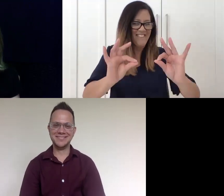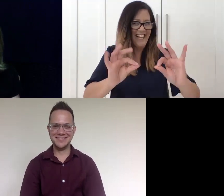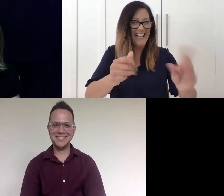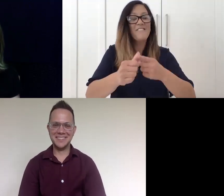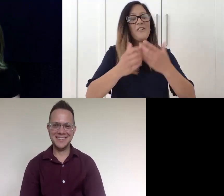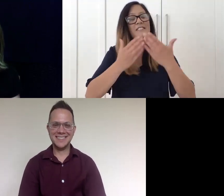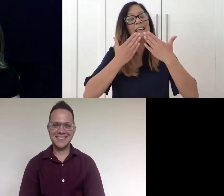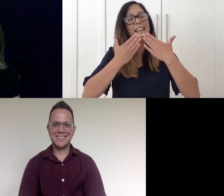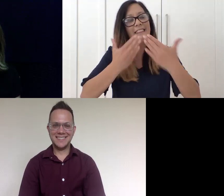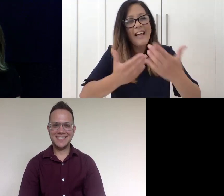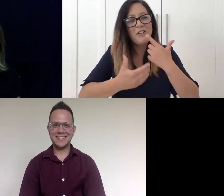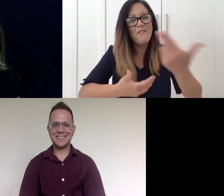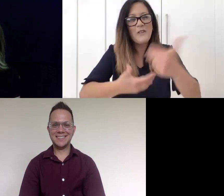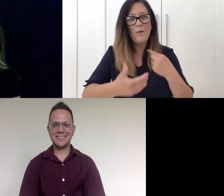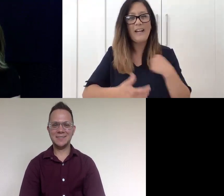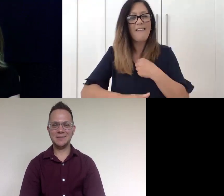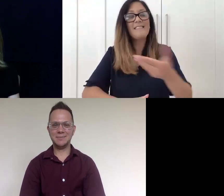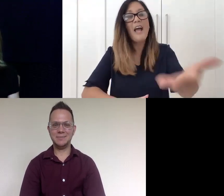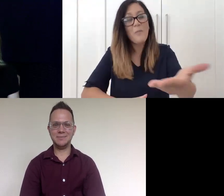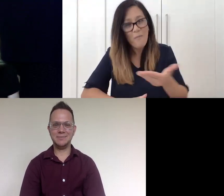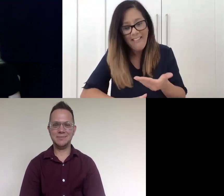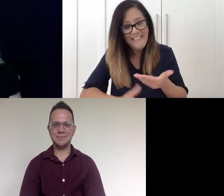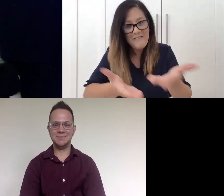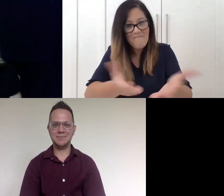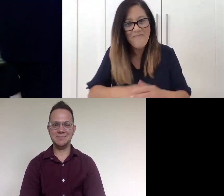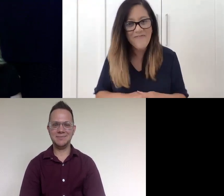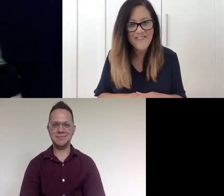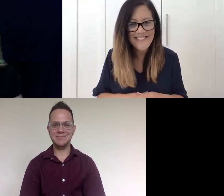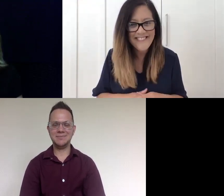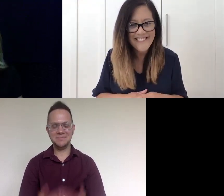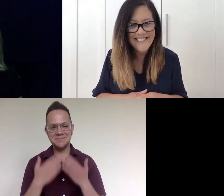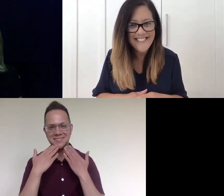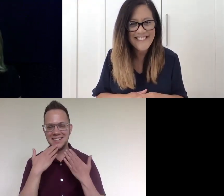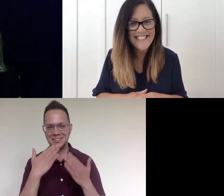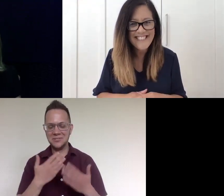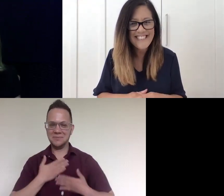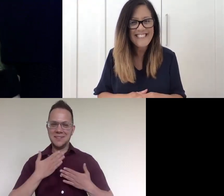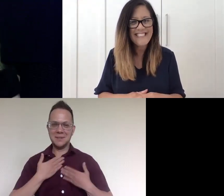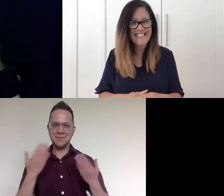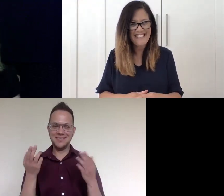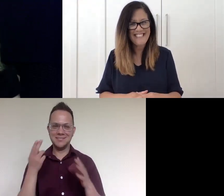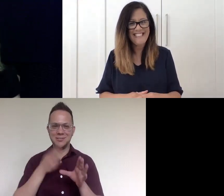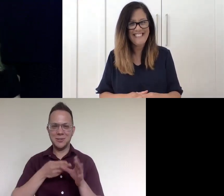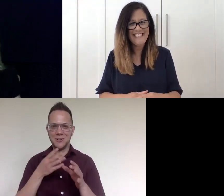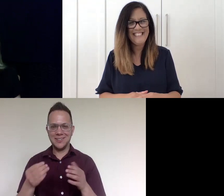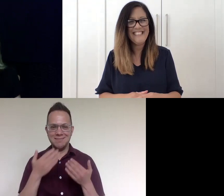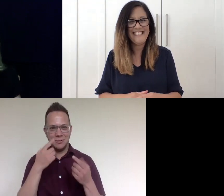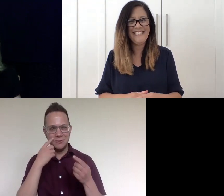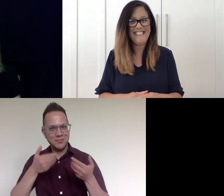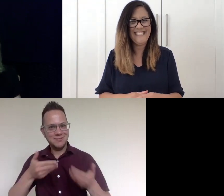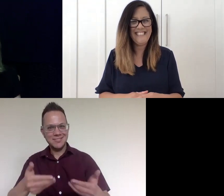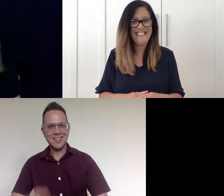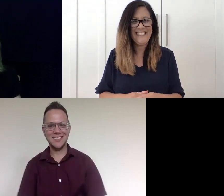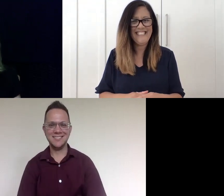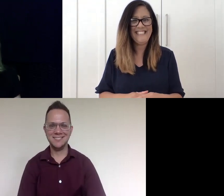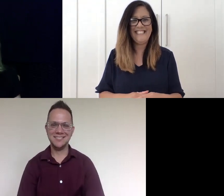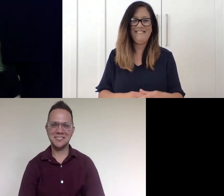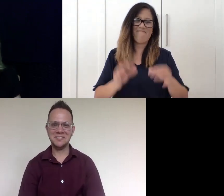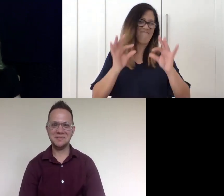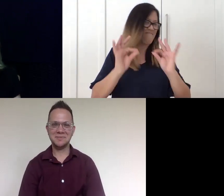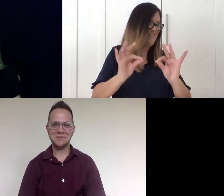Center. Perfect. Thank you so much for joining us today and welcome. Thank you. I'm happy to be